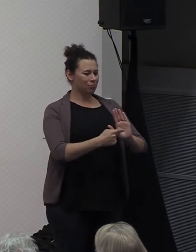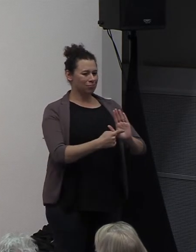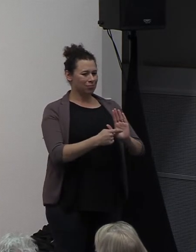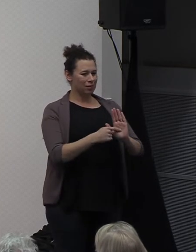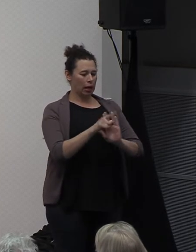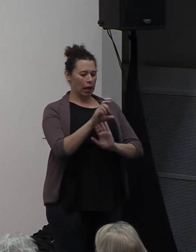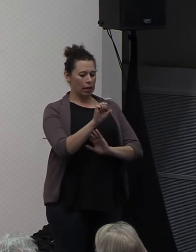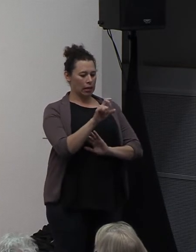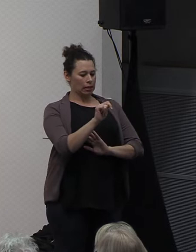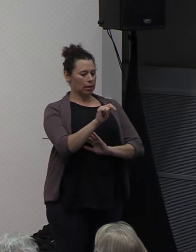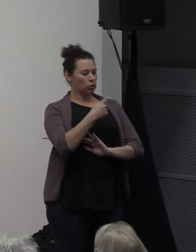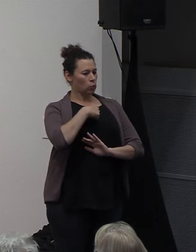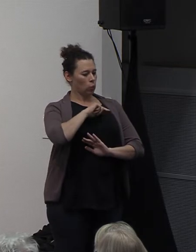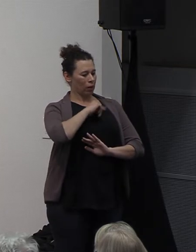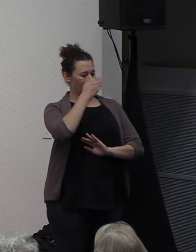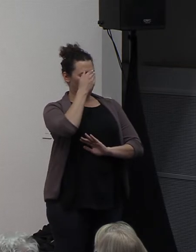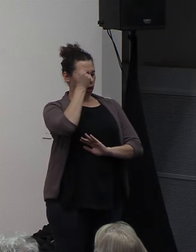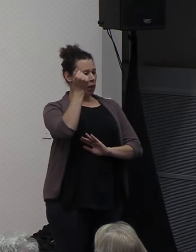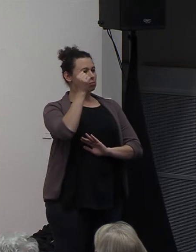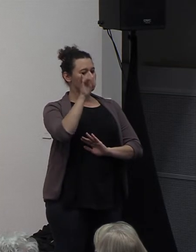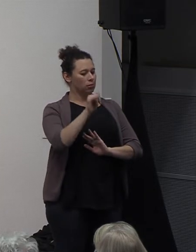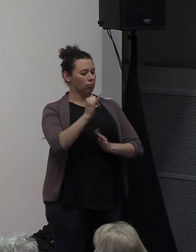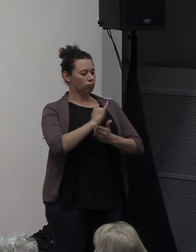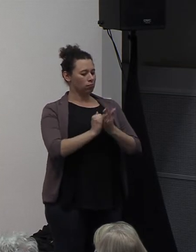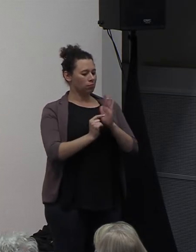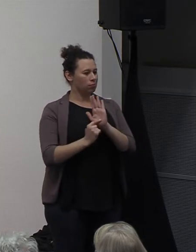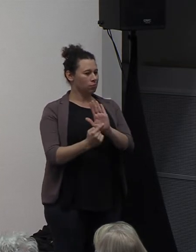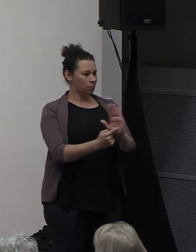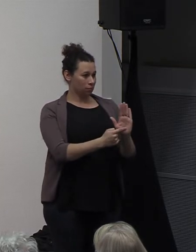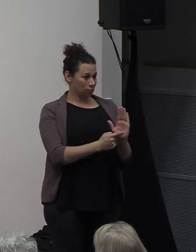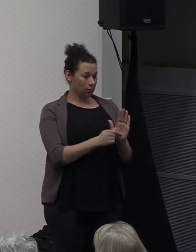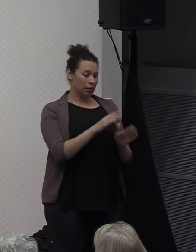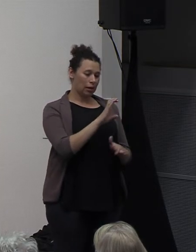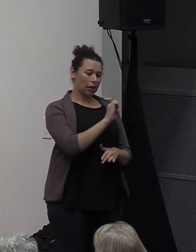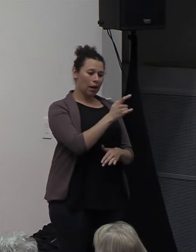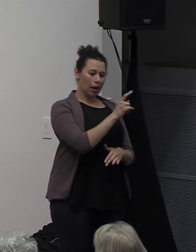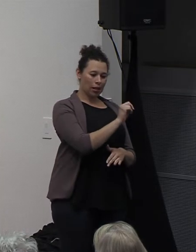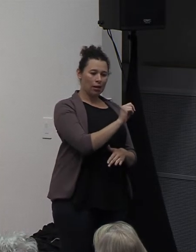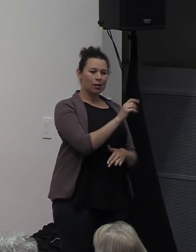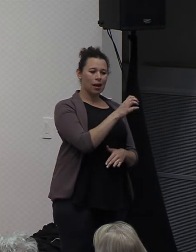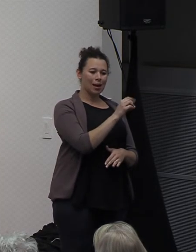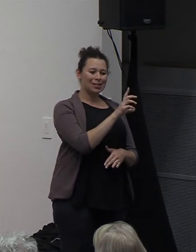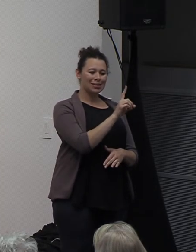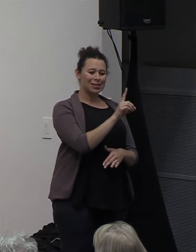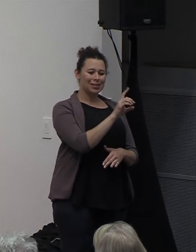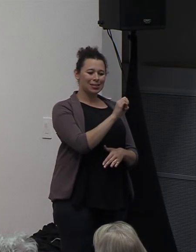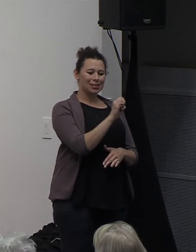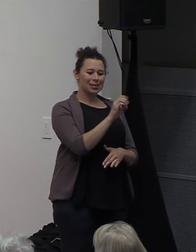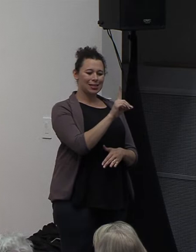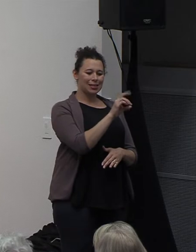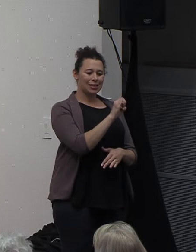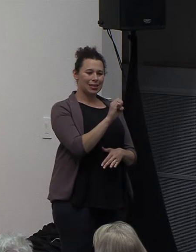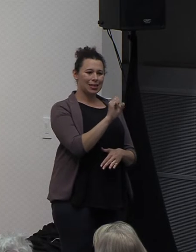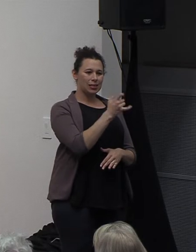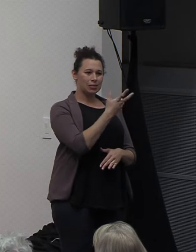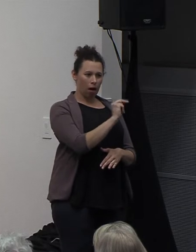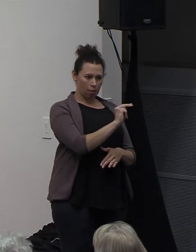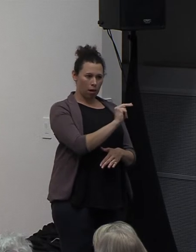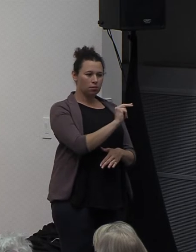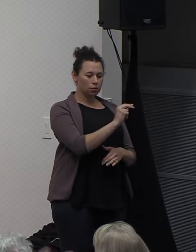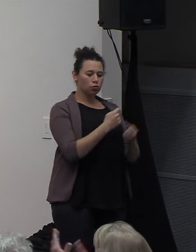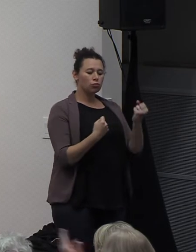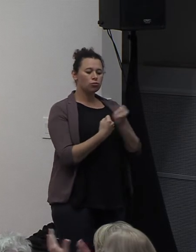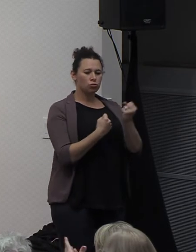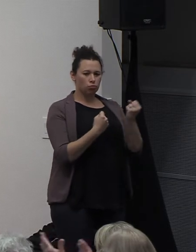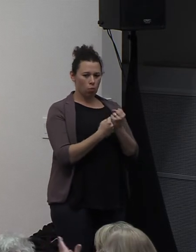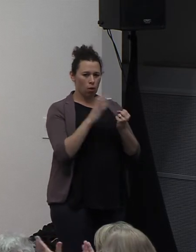exhibition, which has been made possible by the support of Elliot and Dee Dee Simon, founders of Conversation Builds Character.